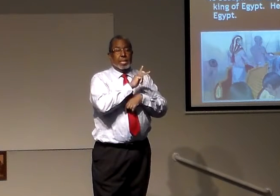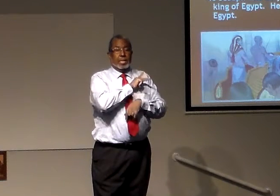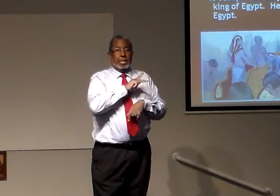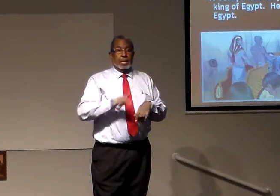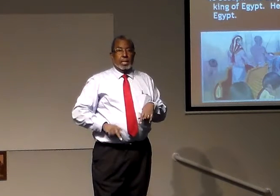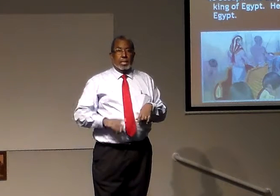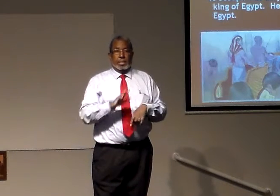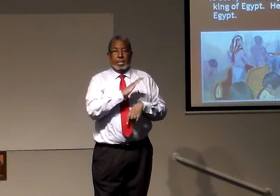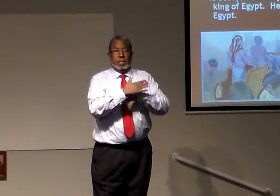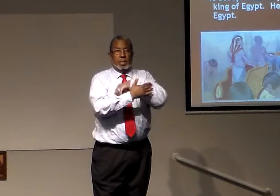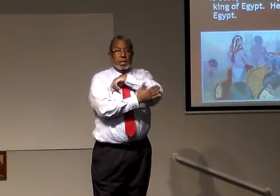his